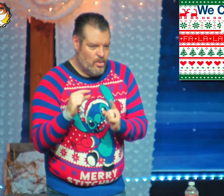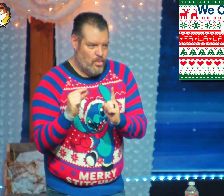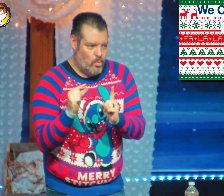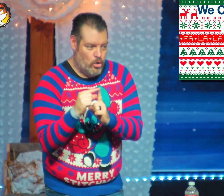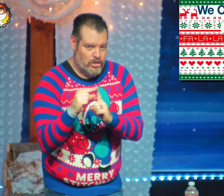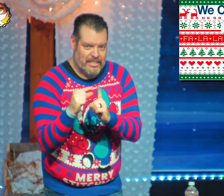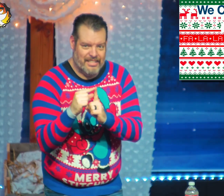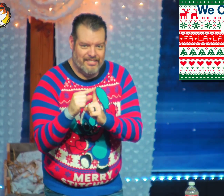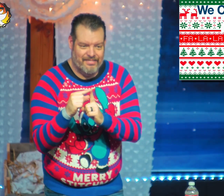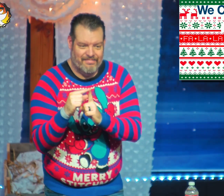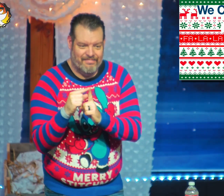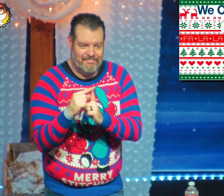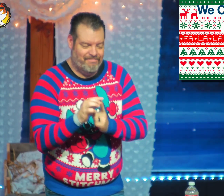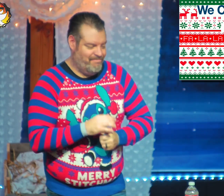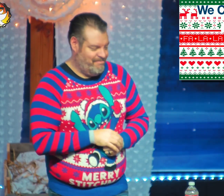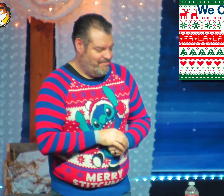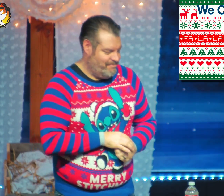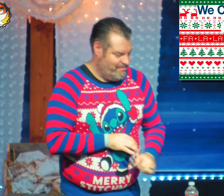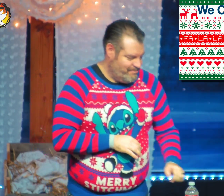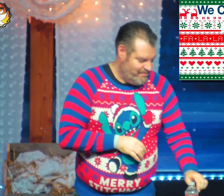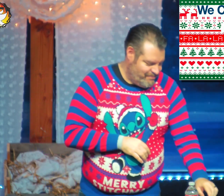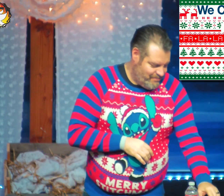We can have ugly thoughts.